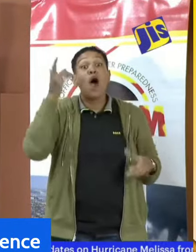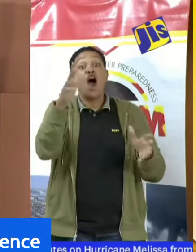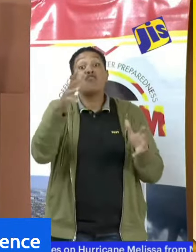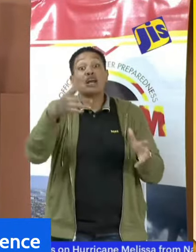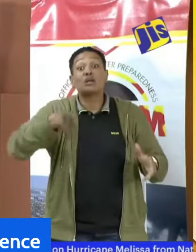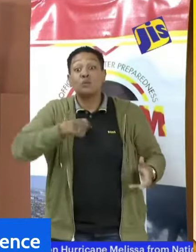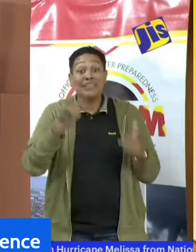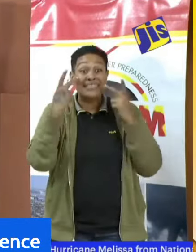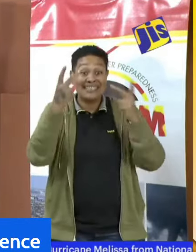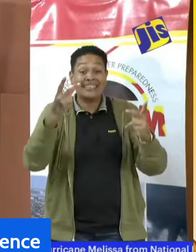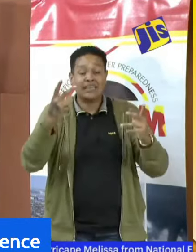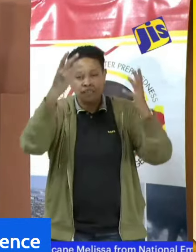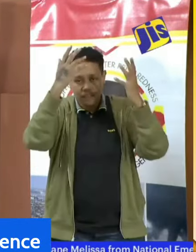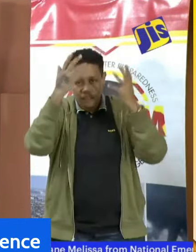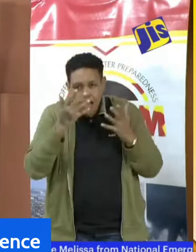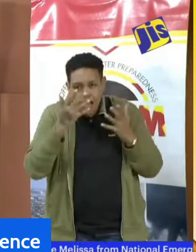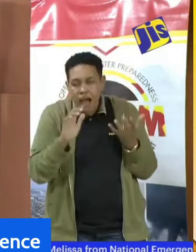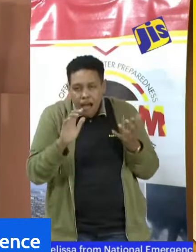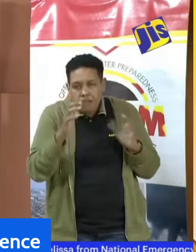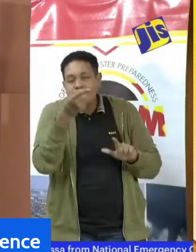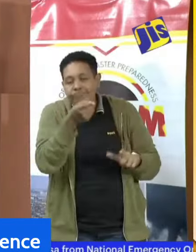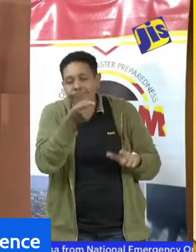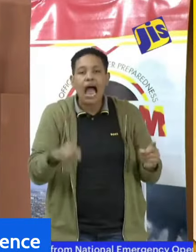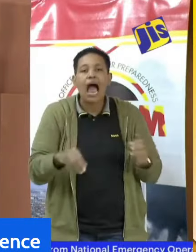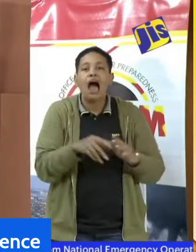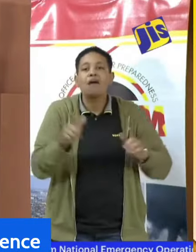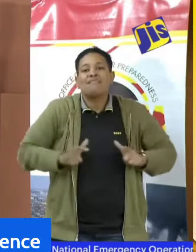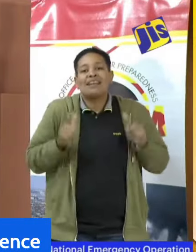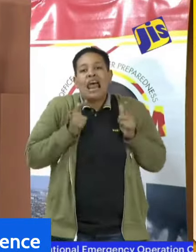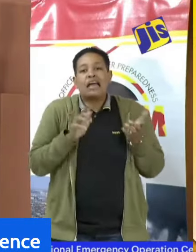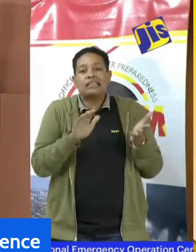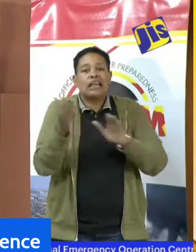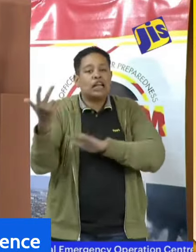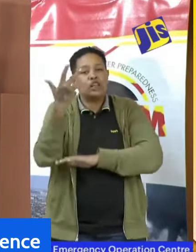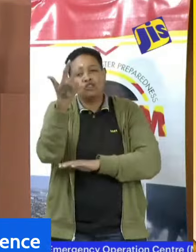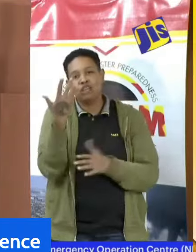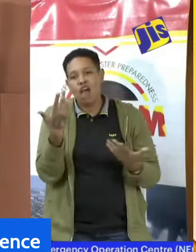we're seeing the tragedy of lives lost.